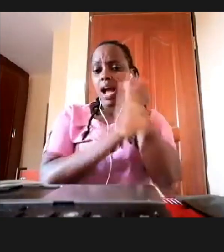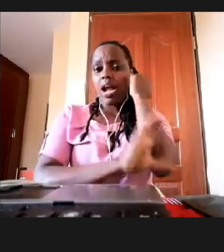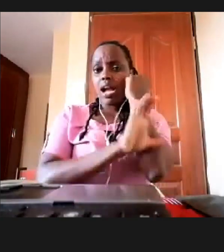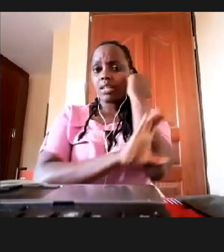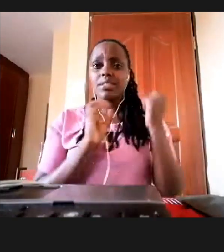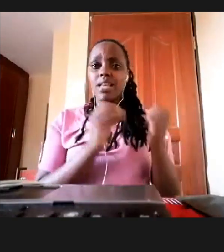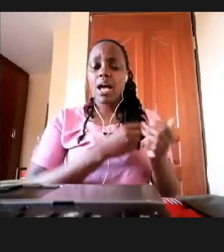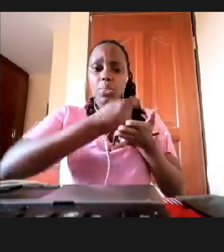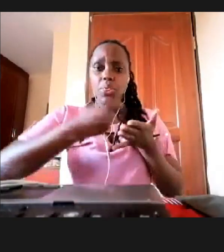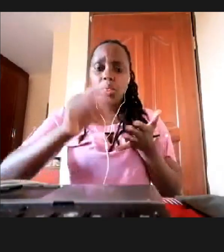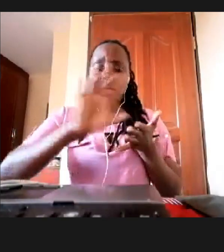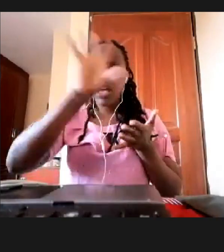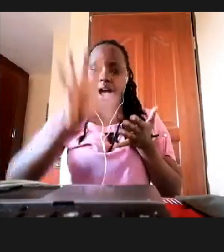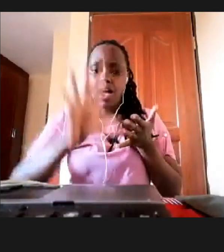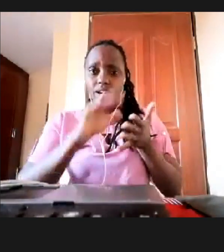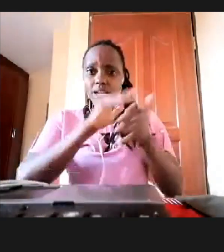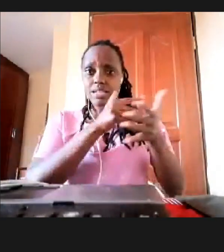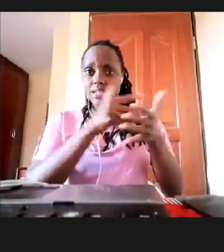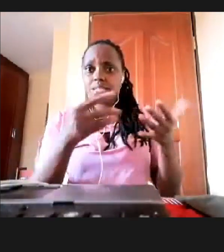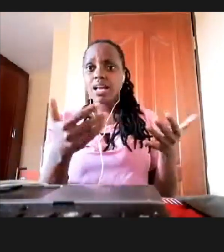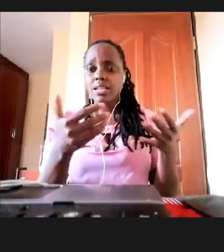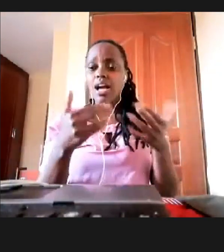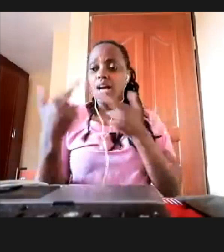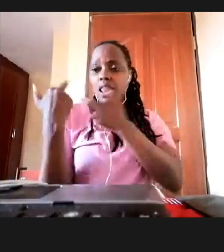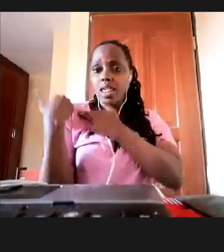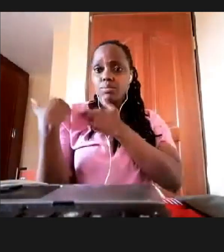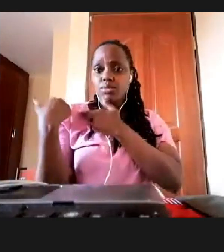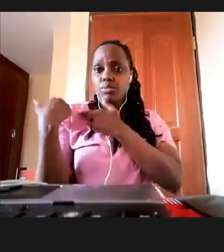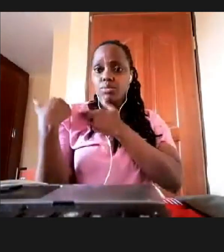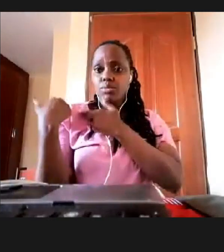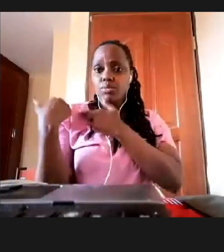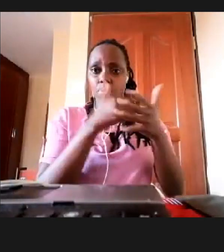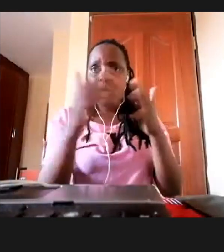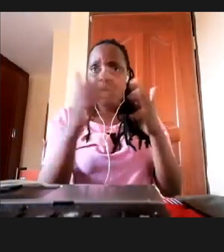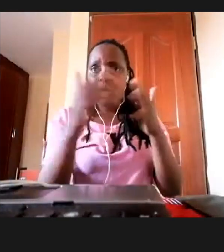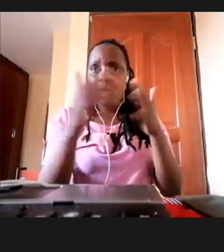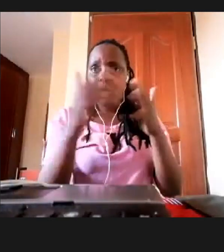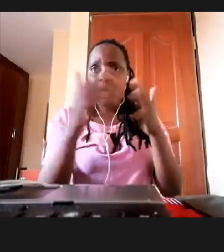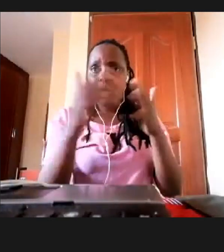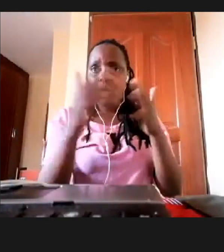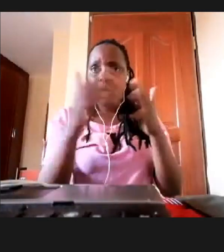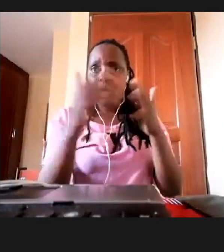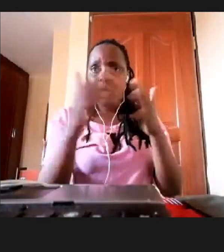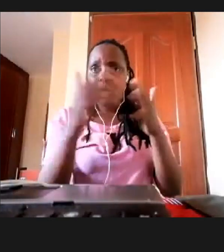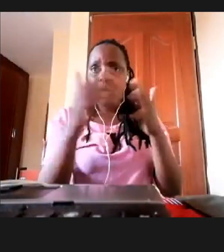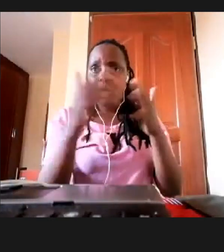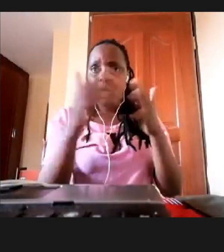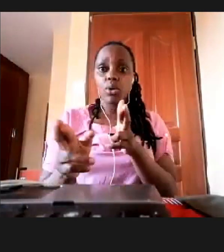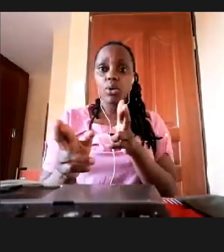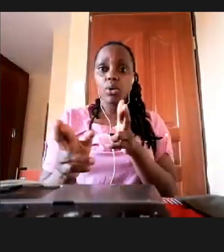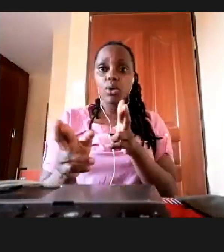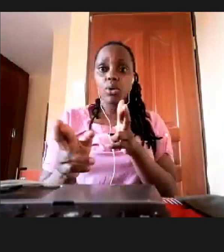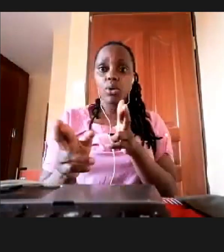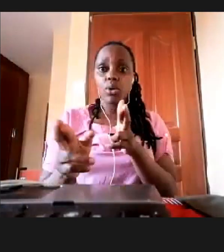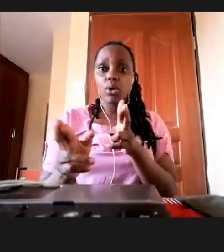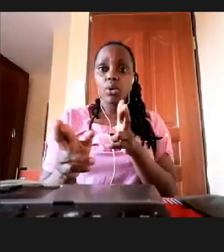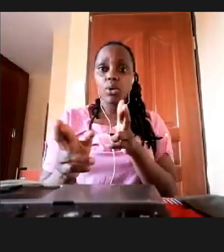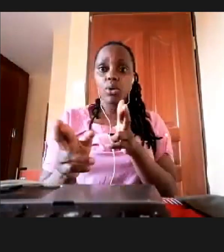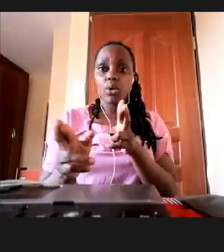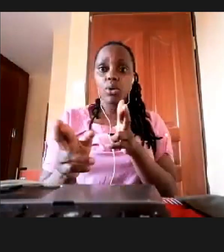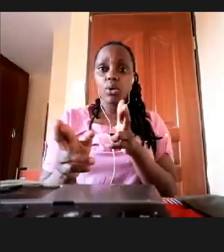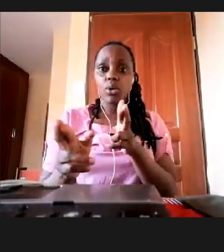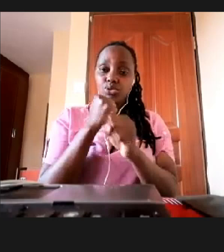the African Charter. They have an obligation under the Charter to do their initial report. They have an obligation to do